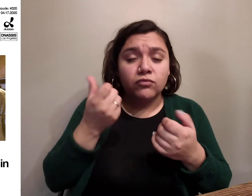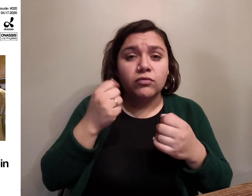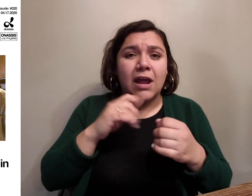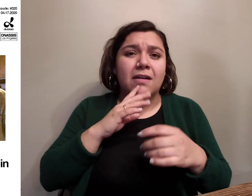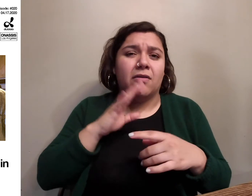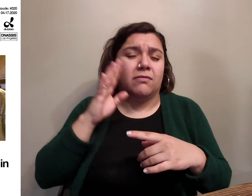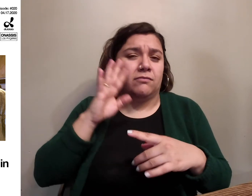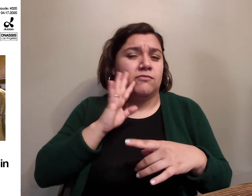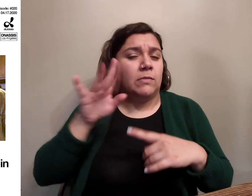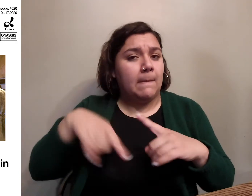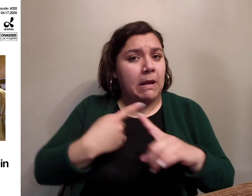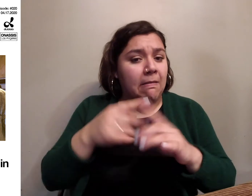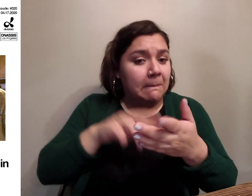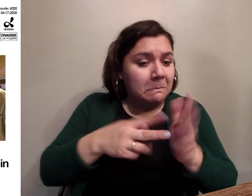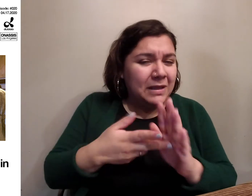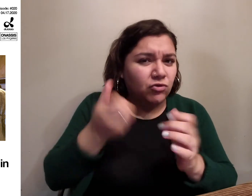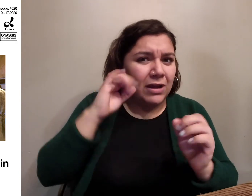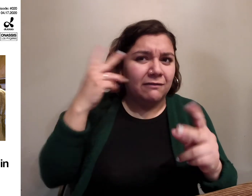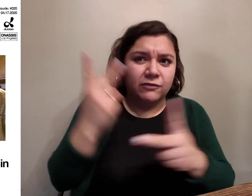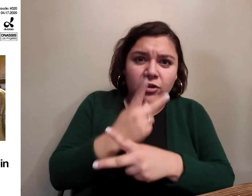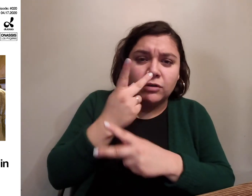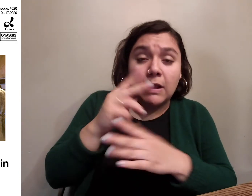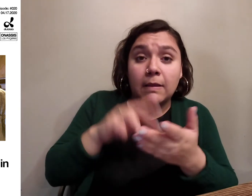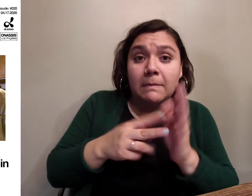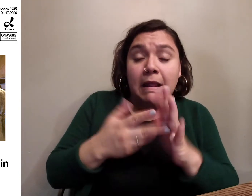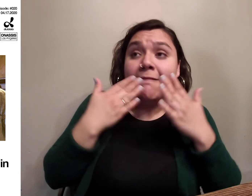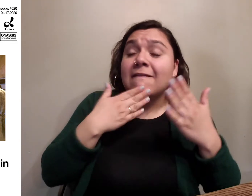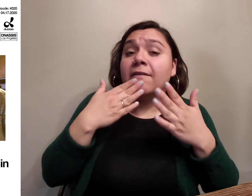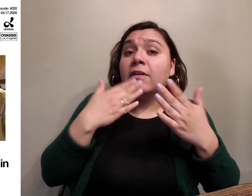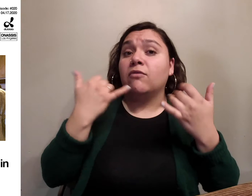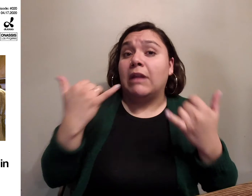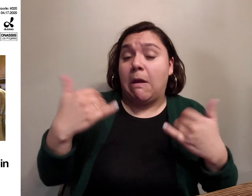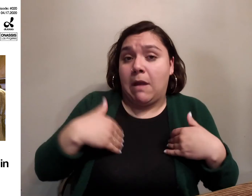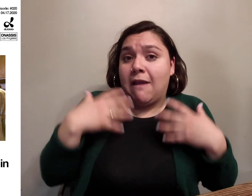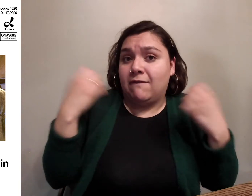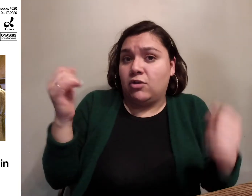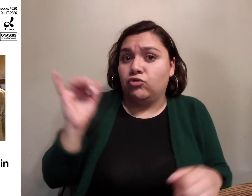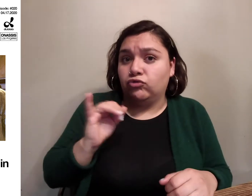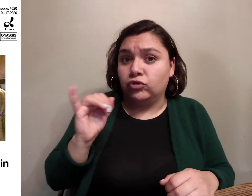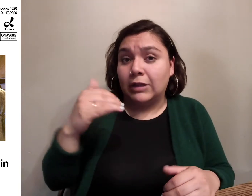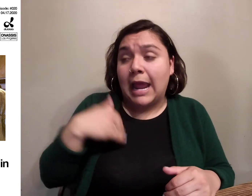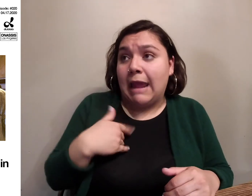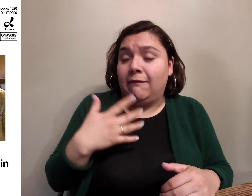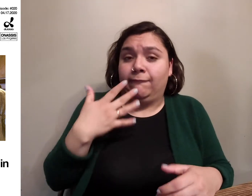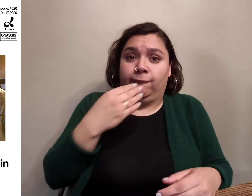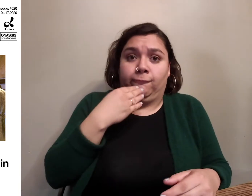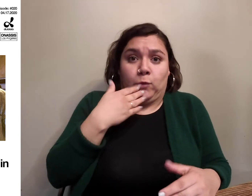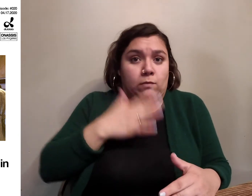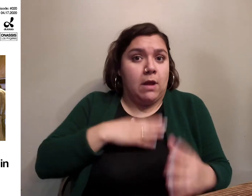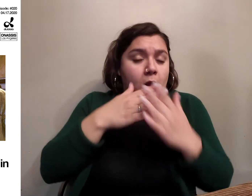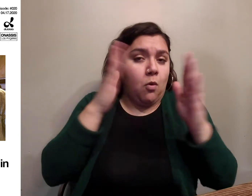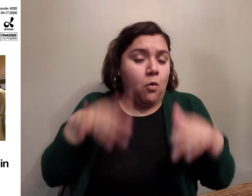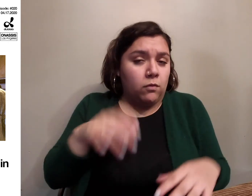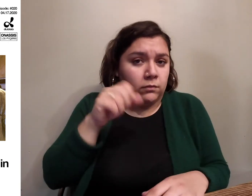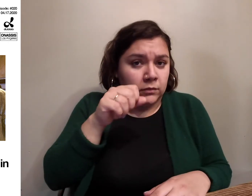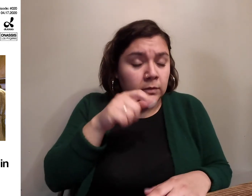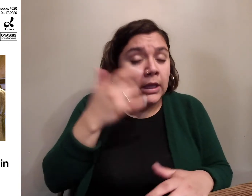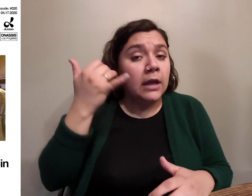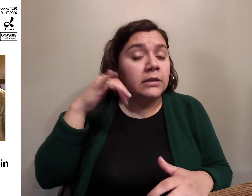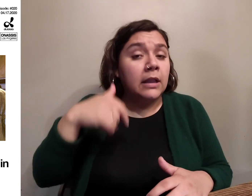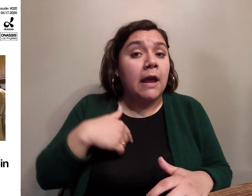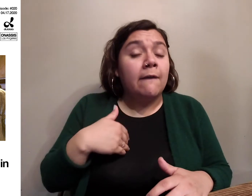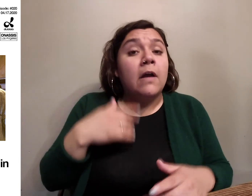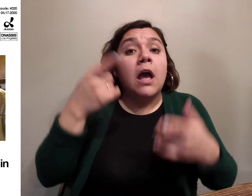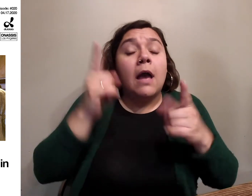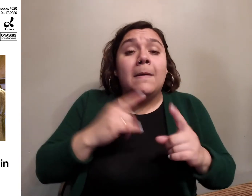thankfully, I have health insurance right now, and thankfully, I have enough food in my house. But, you know, every time I get a package, I really think